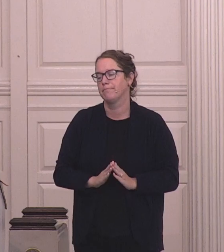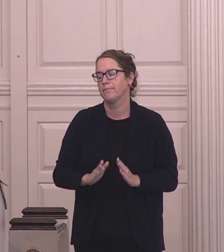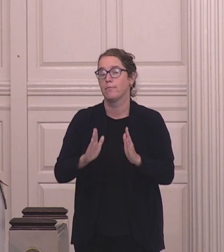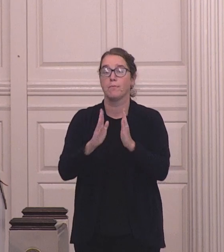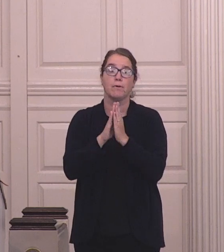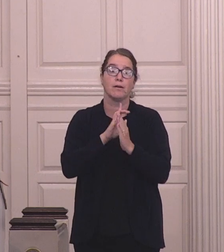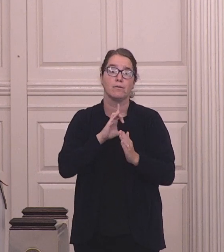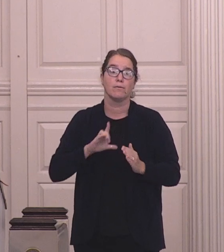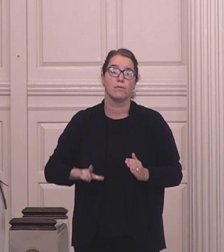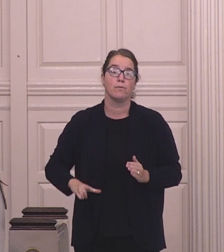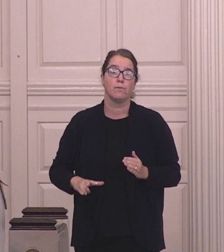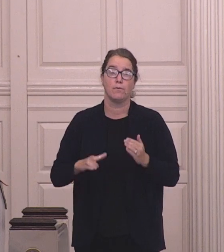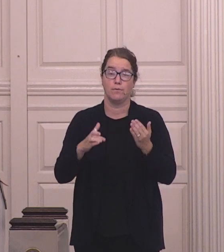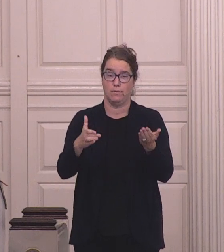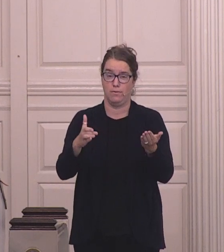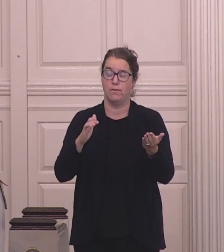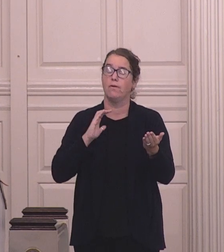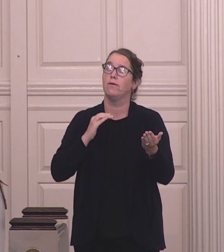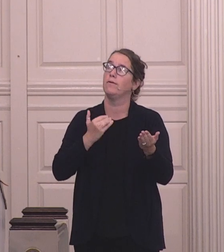we pray to the Lord.